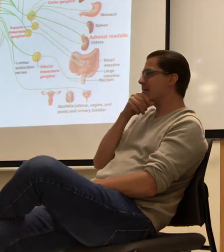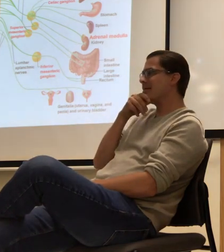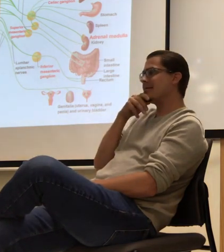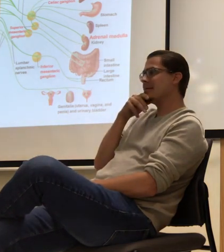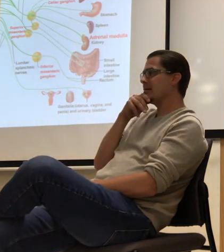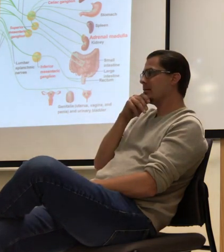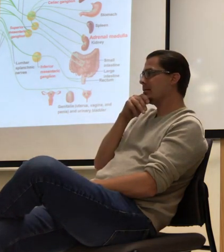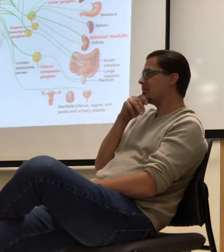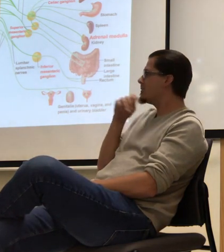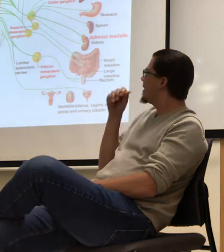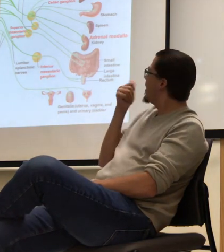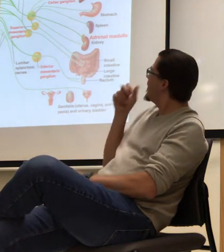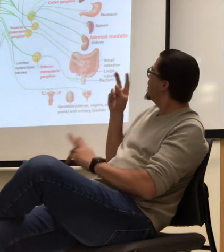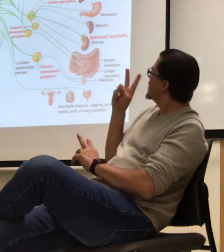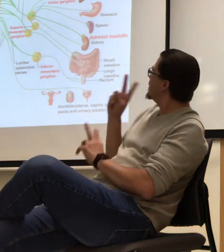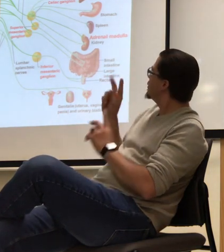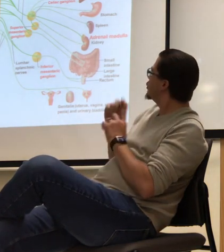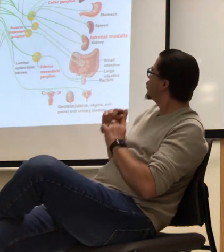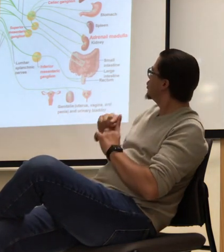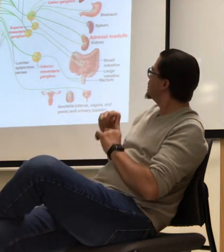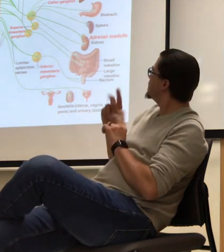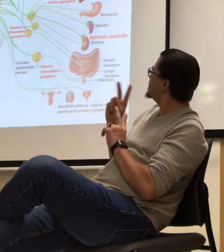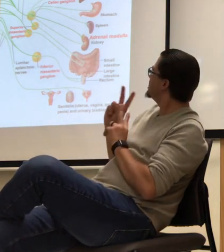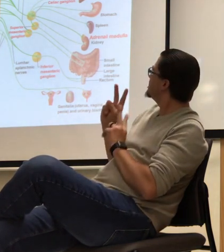Let's see if there's any other terms.